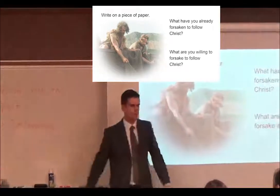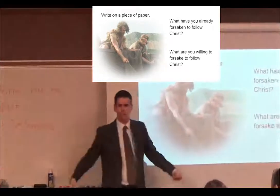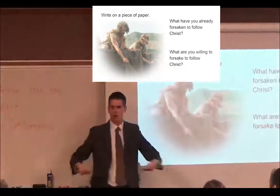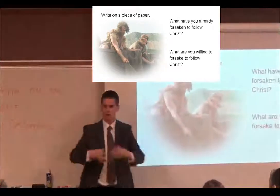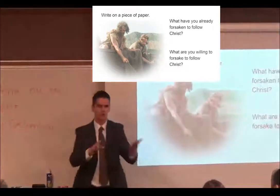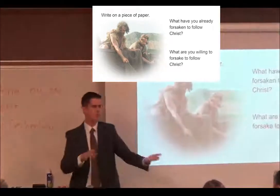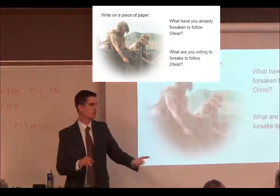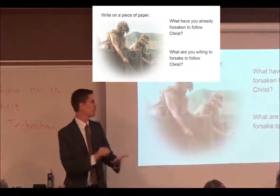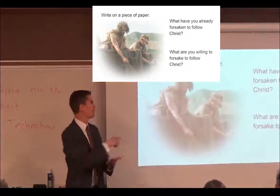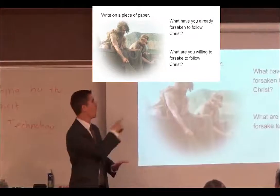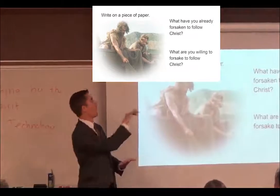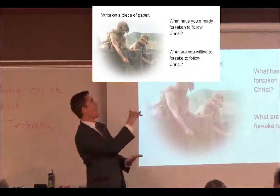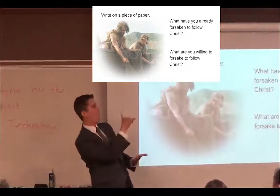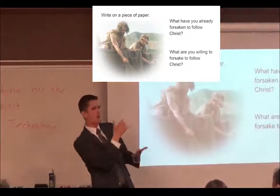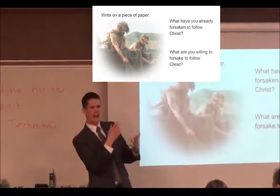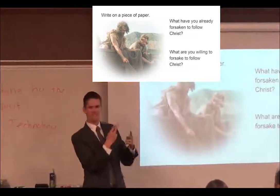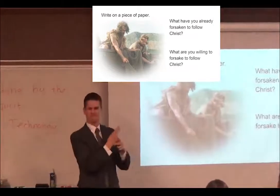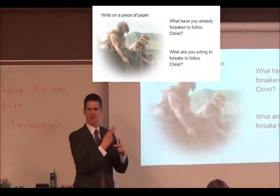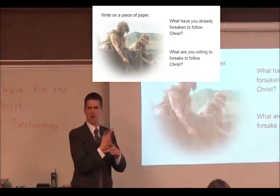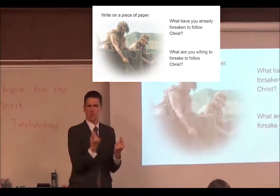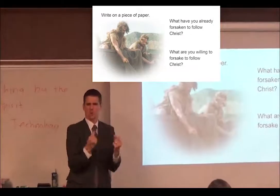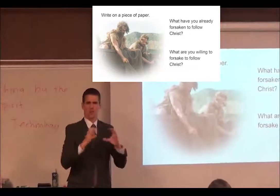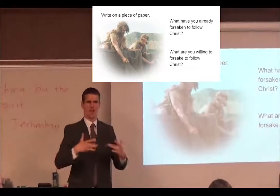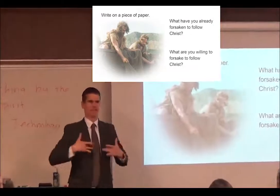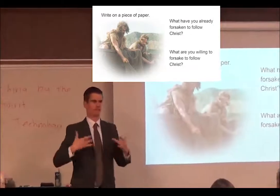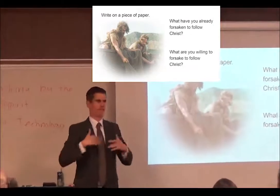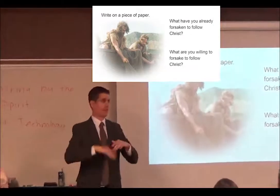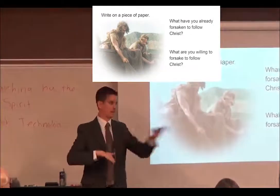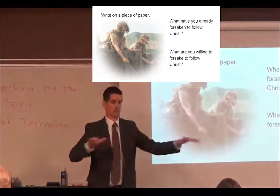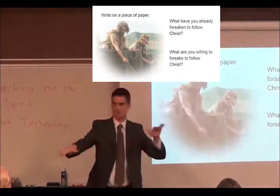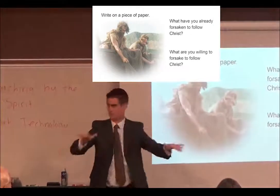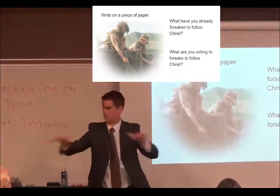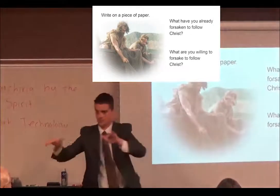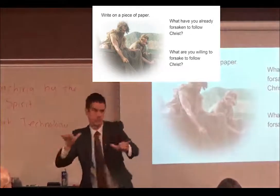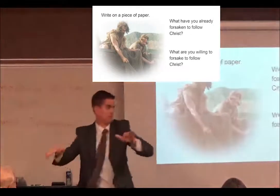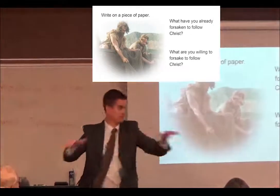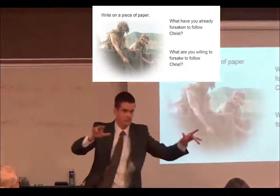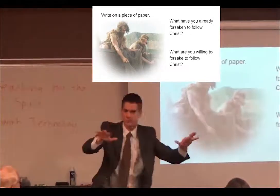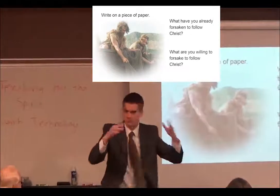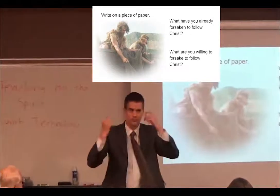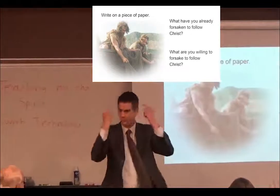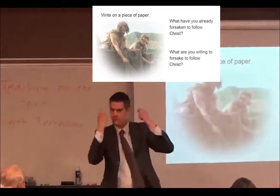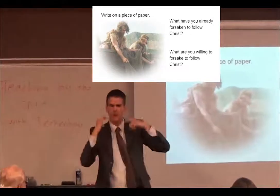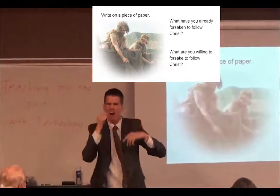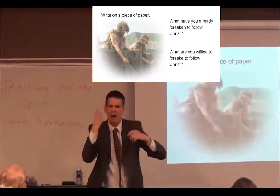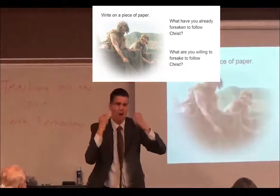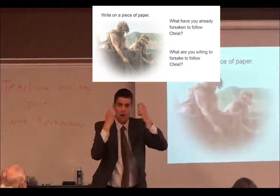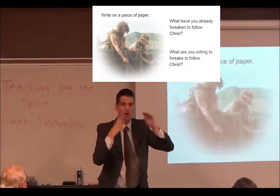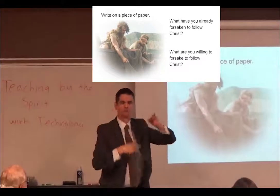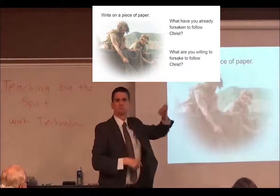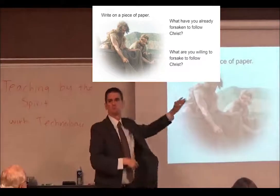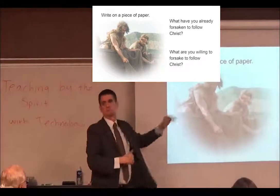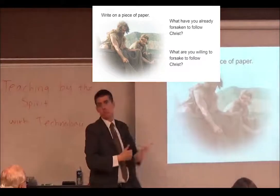and then kids are able to write it on a piece of paper, and then you're not having to get everybody to make sure they